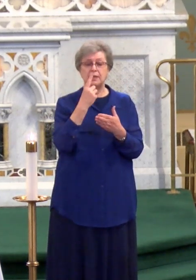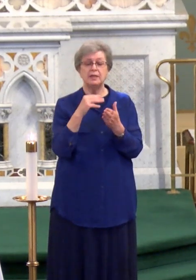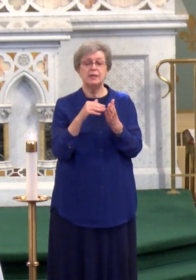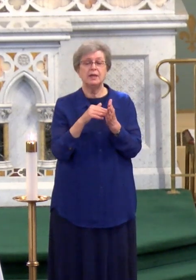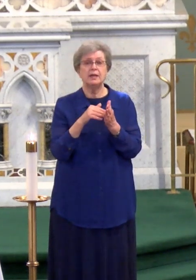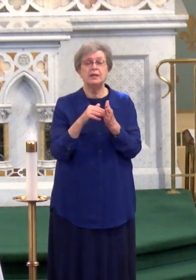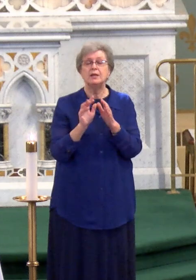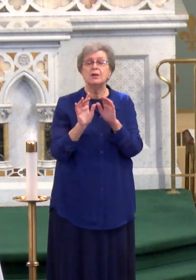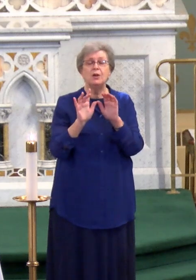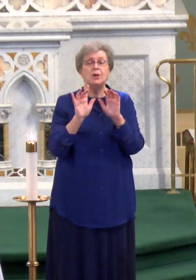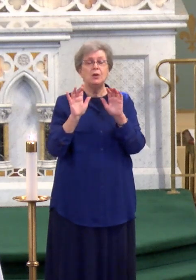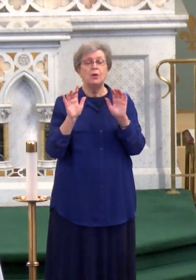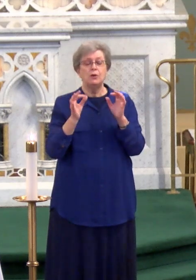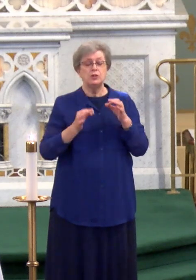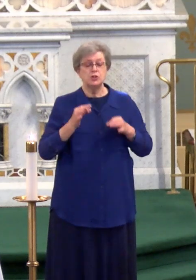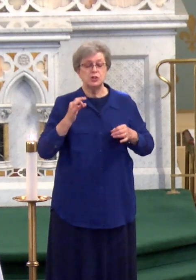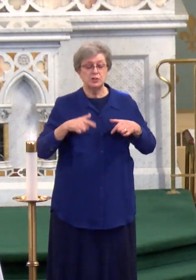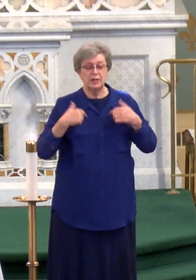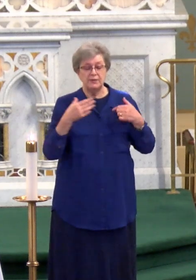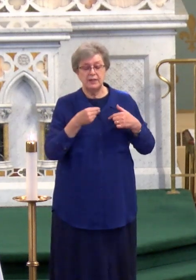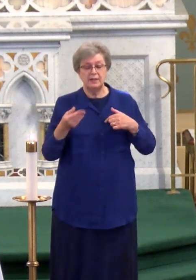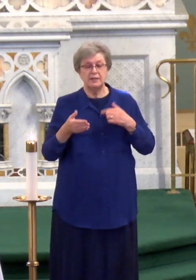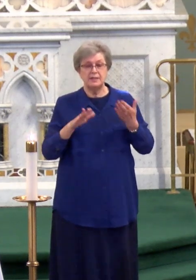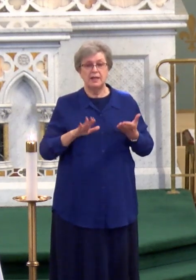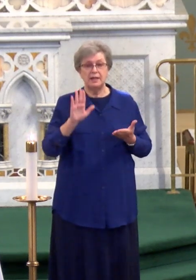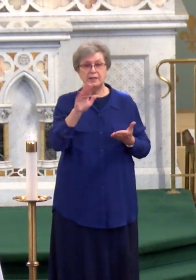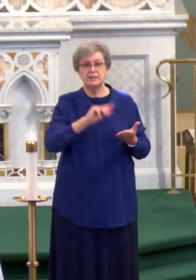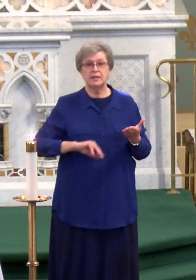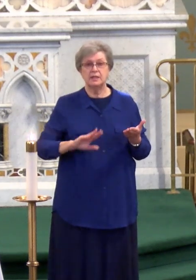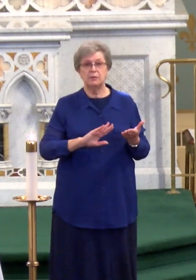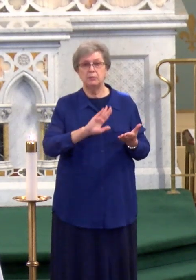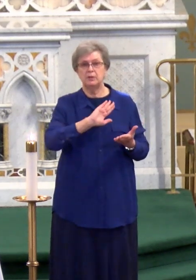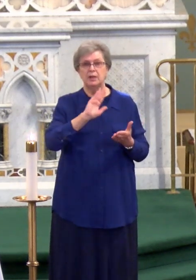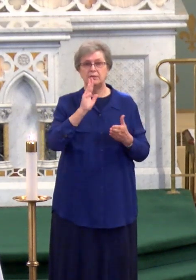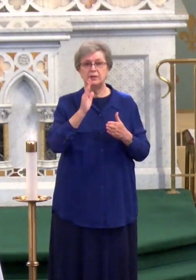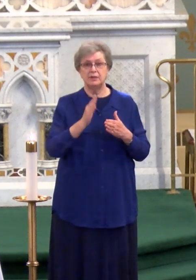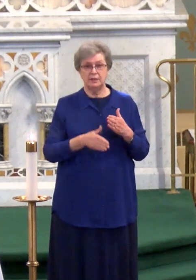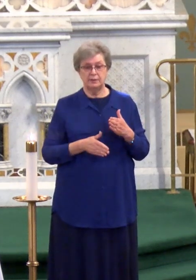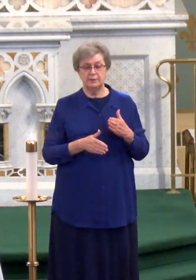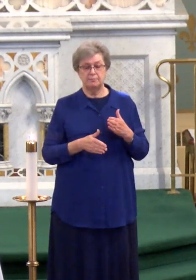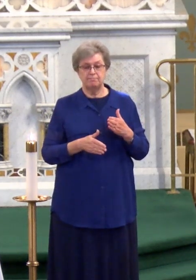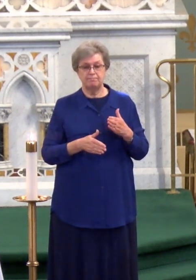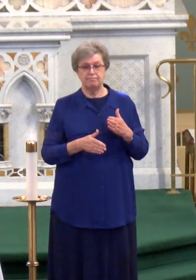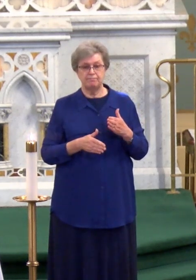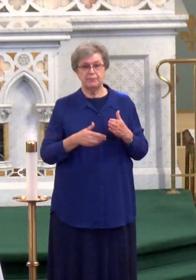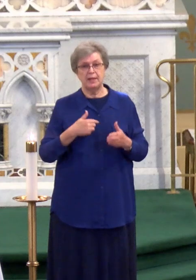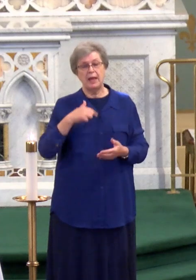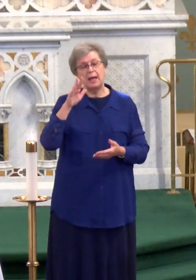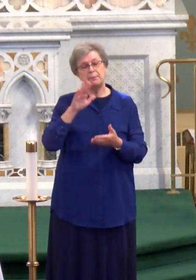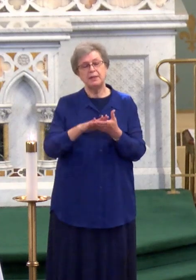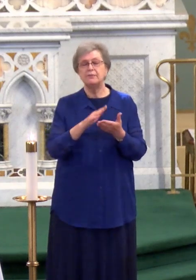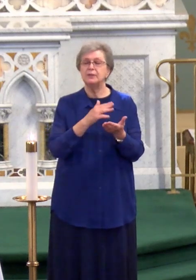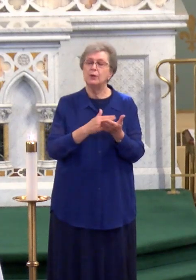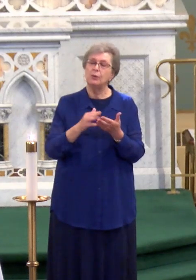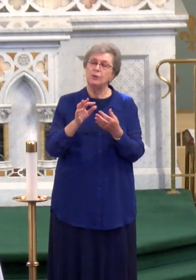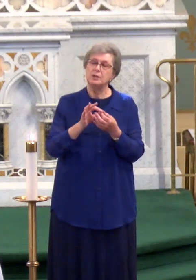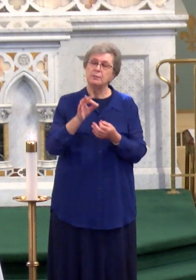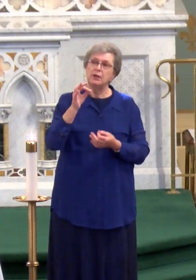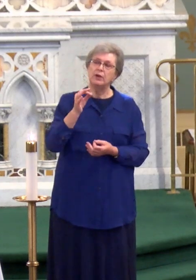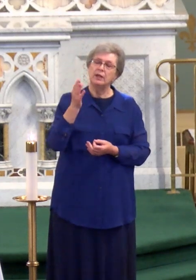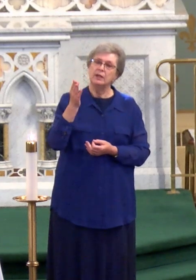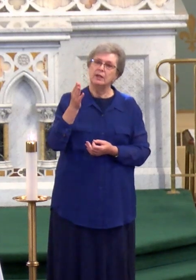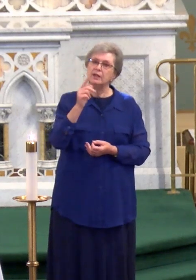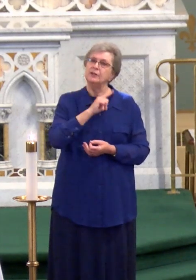come again in glory to judge the living and the dead, and his kingdom will have no end. I believe in the